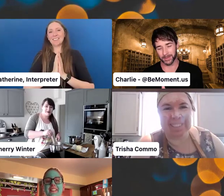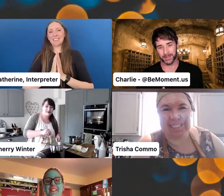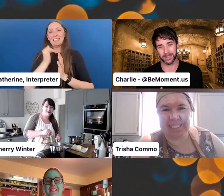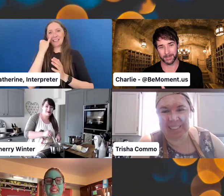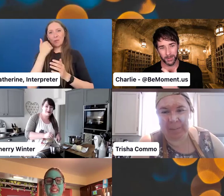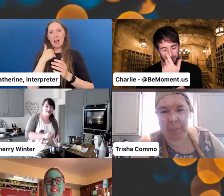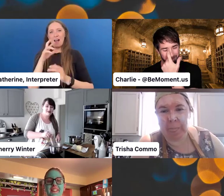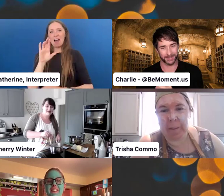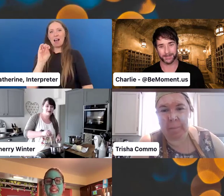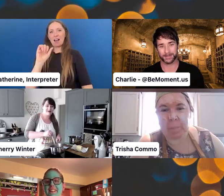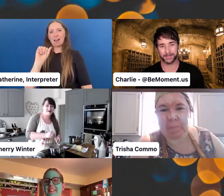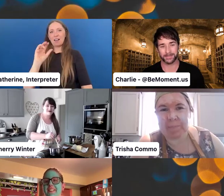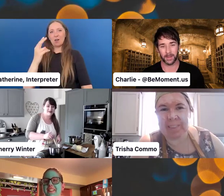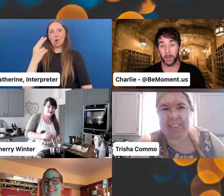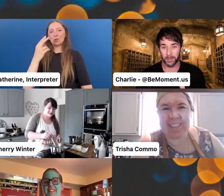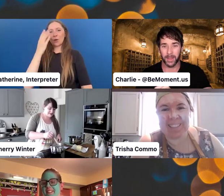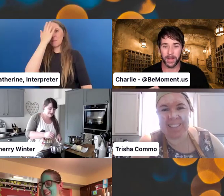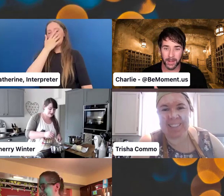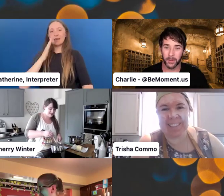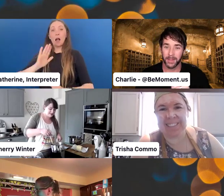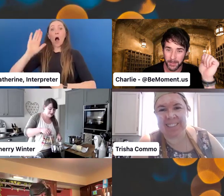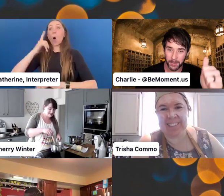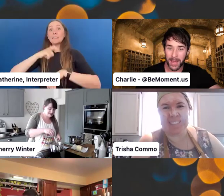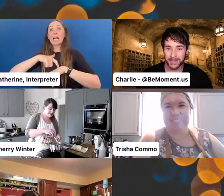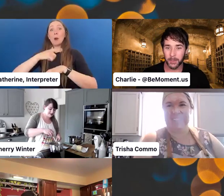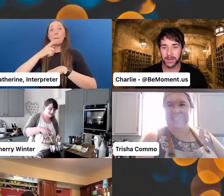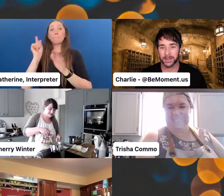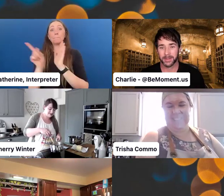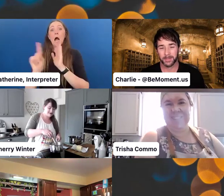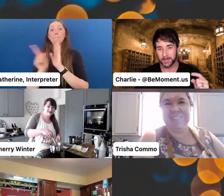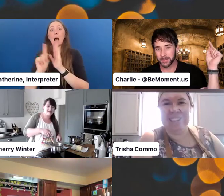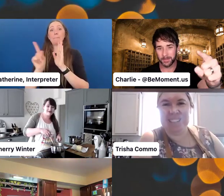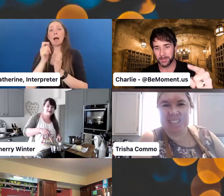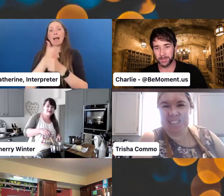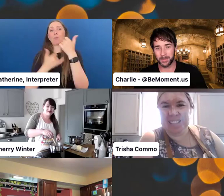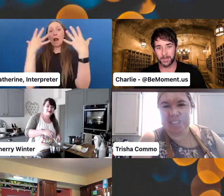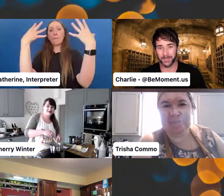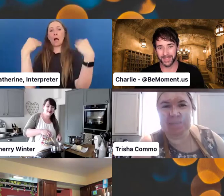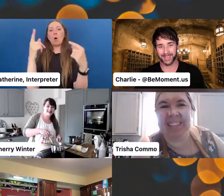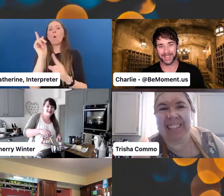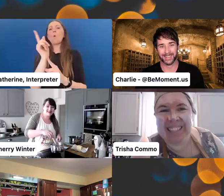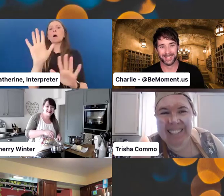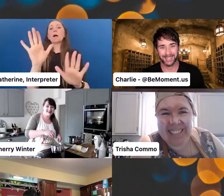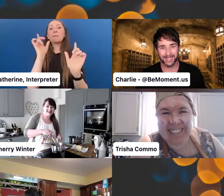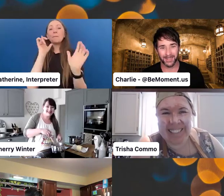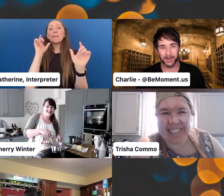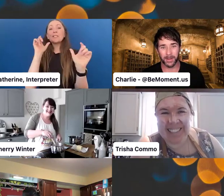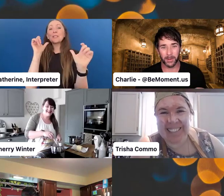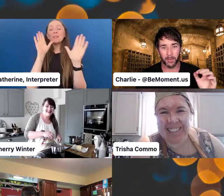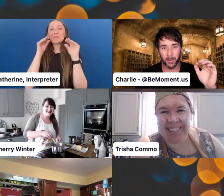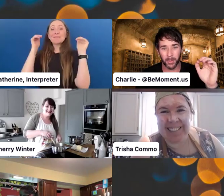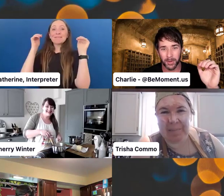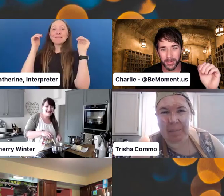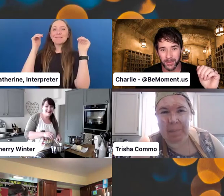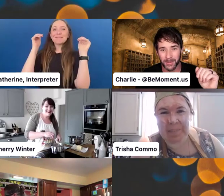hand. Oh, that's my timer for the cake crust. Okay, we gotta go. No, wait. Let's take. Wait, we